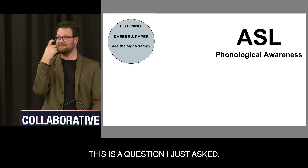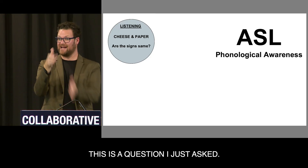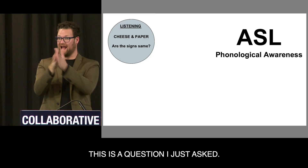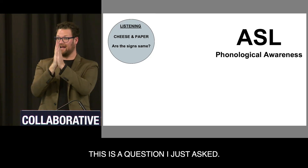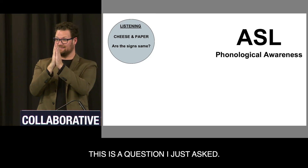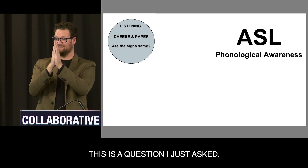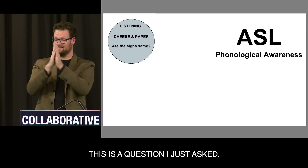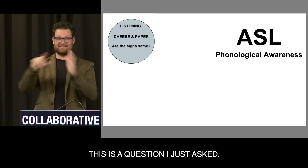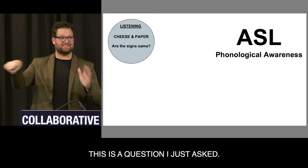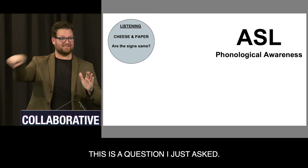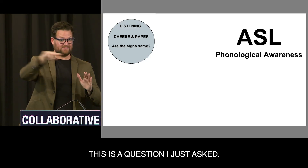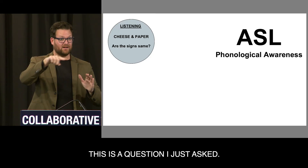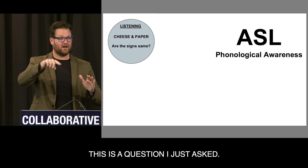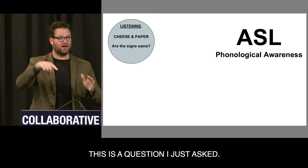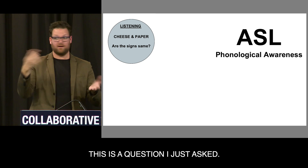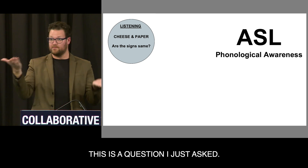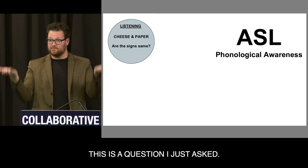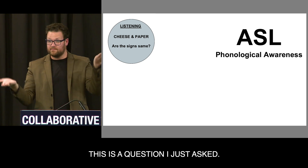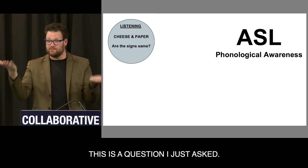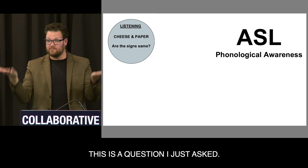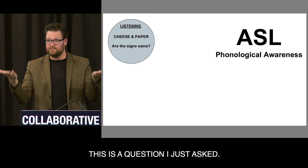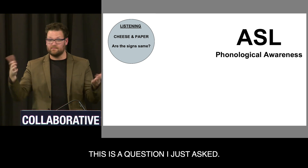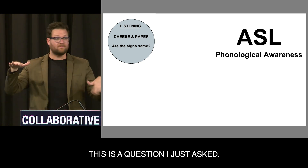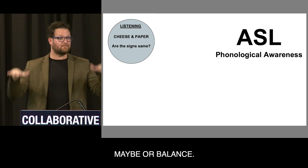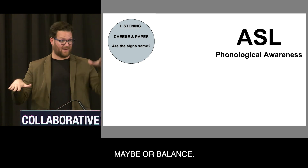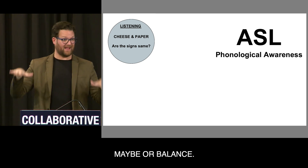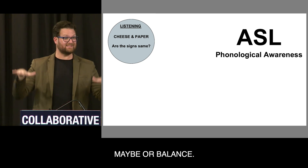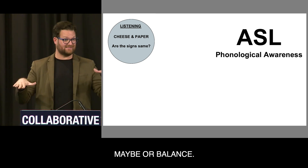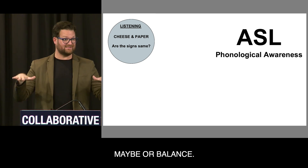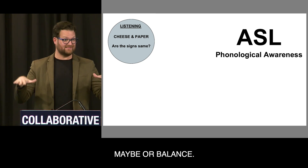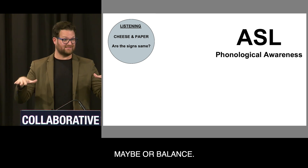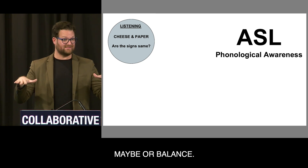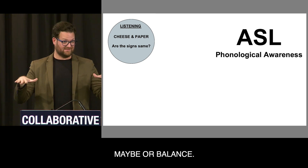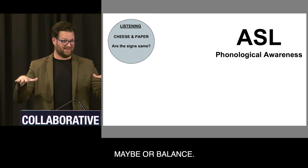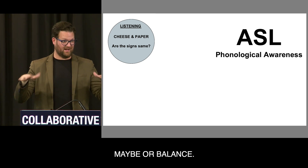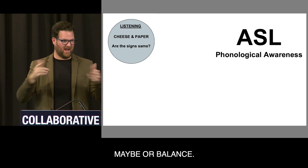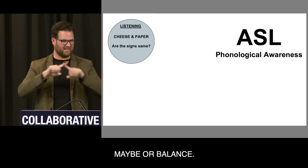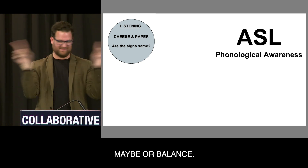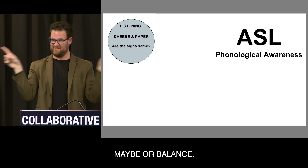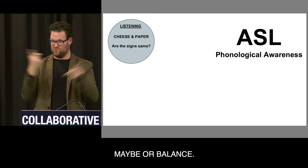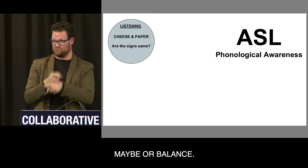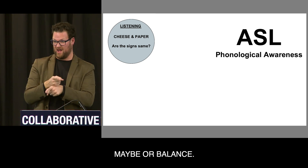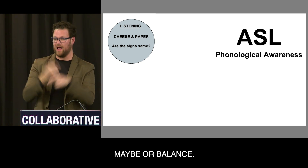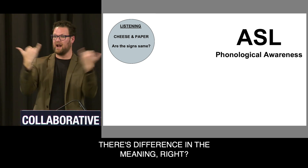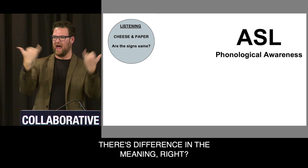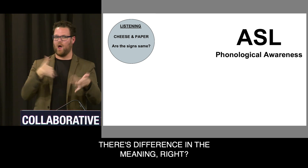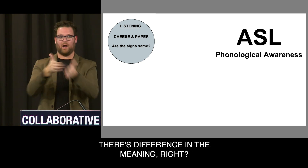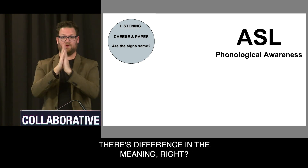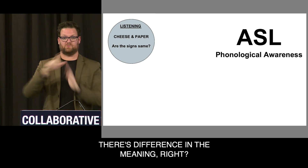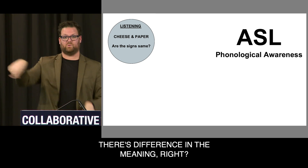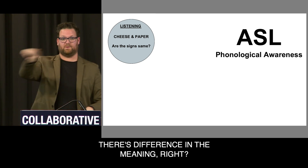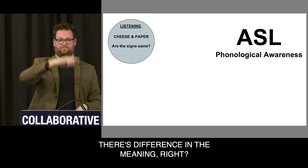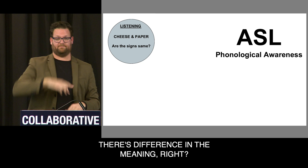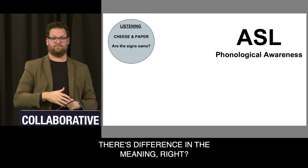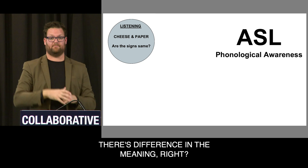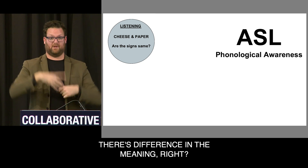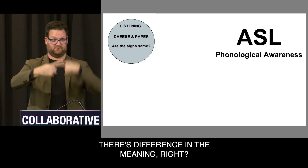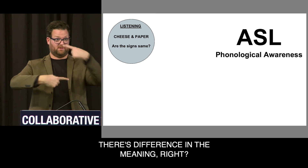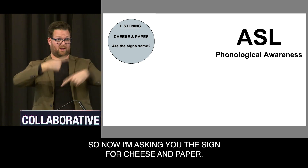This is a question I just asked. Maybe or balance. There's a difference in the meaning, right? So now I'm asking